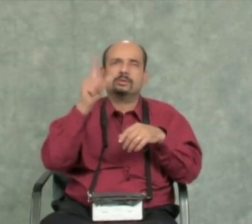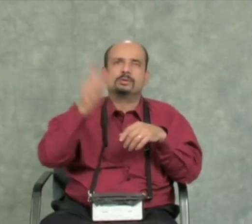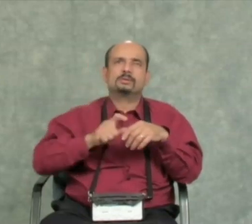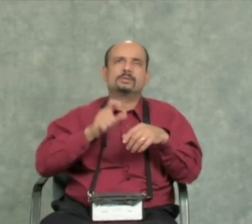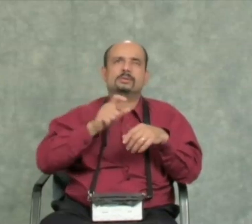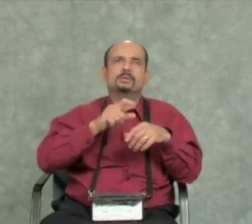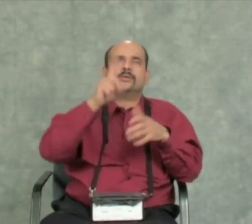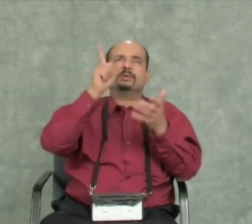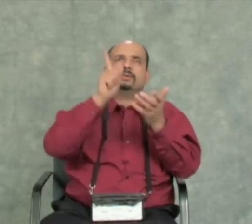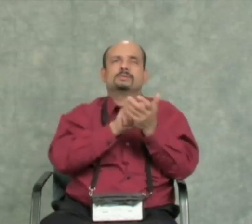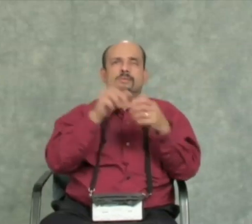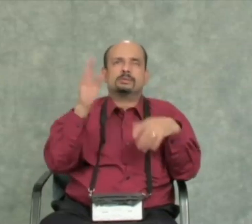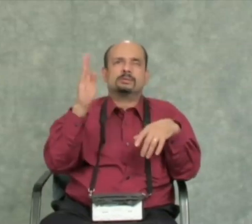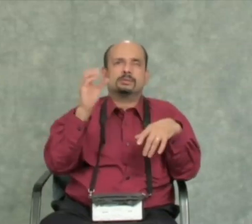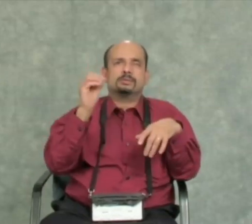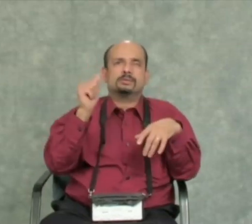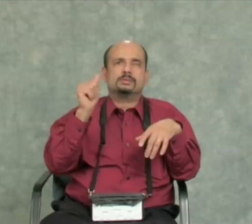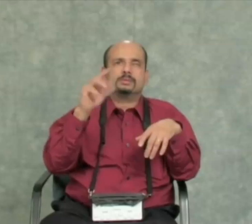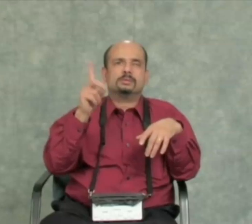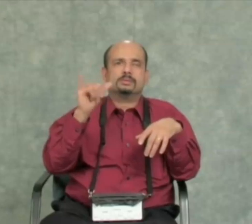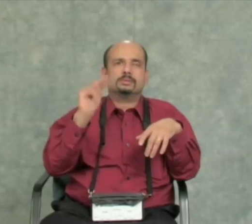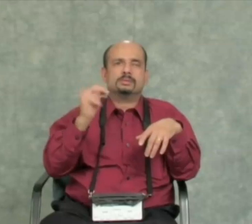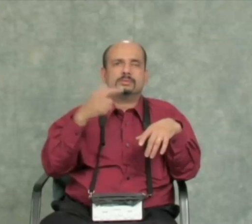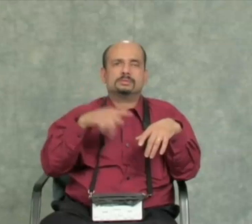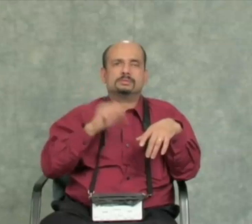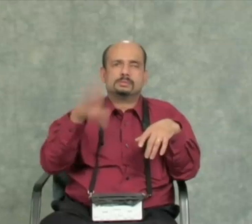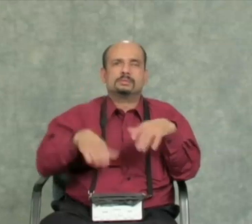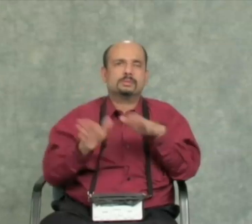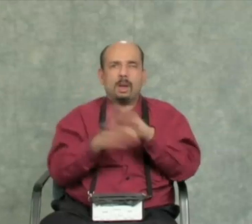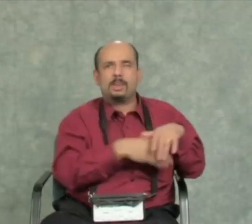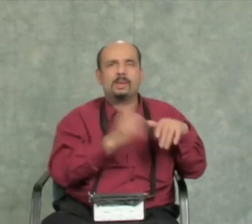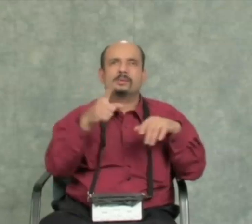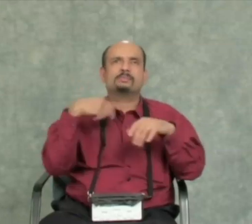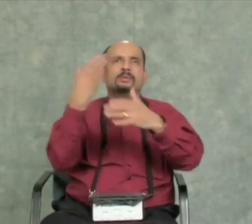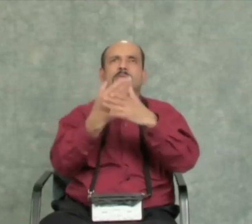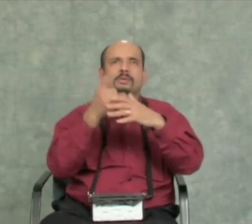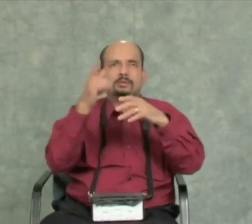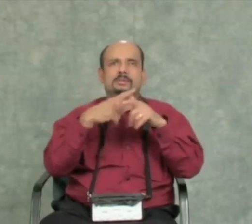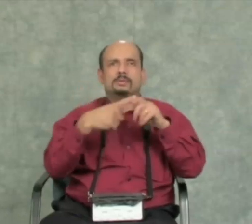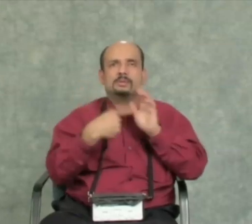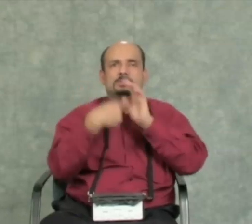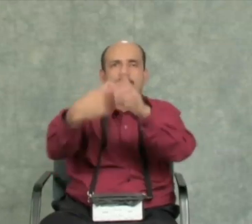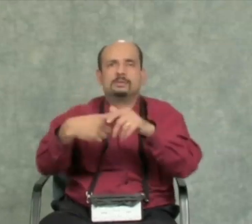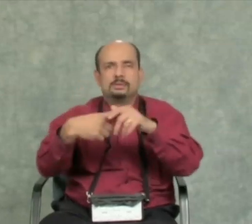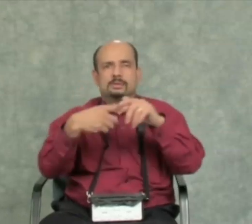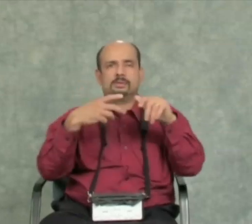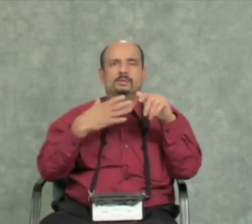Also, I can schedule flights on my phone. I no longer have to print my boarding pass. I can